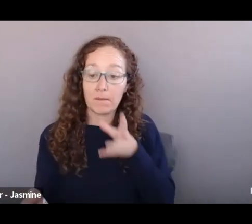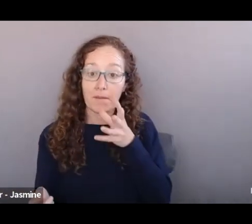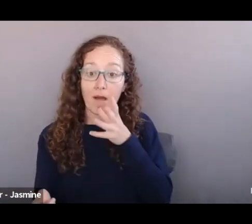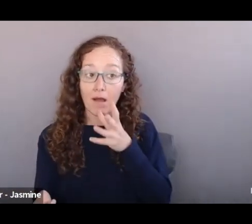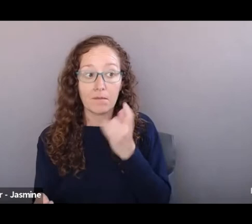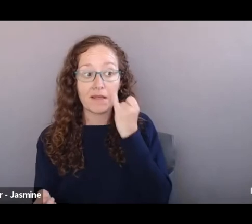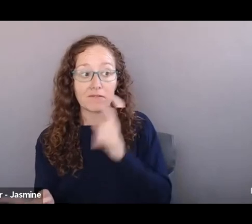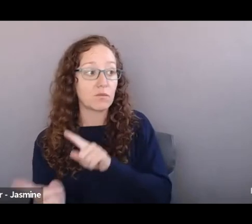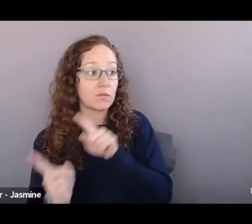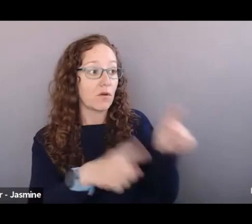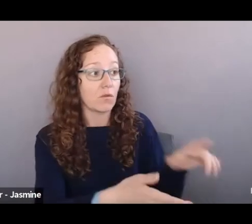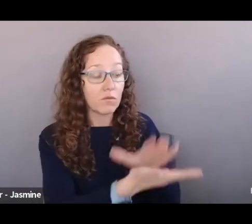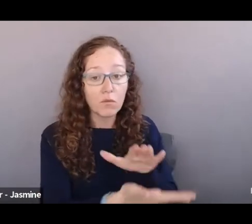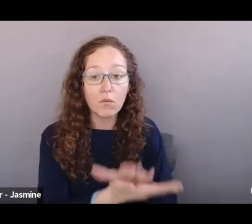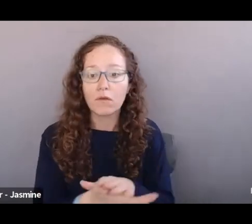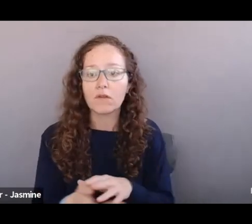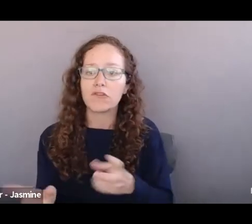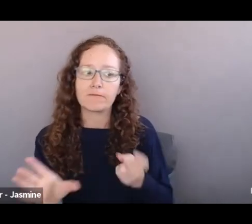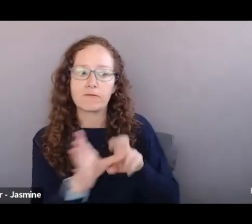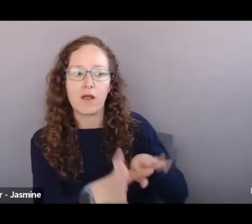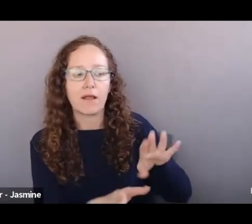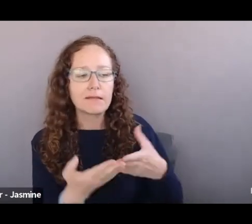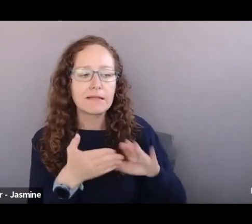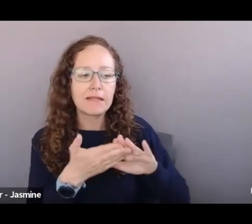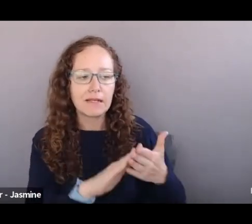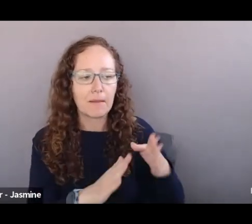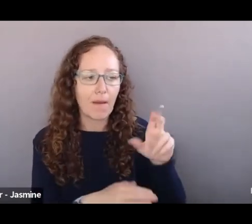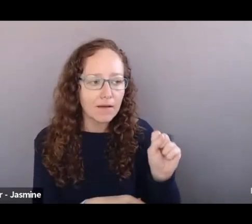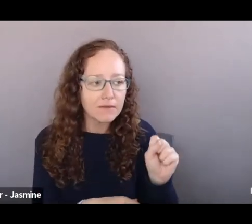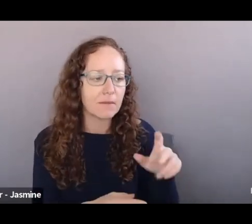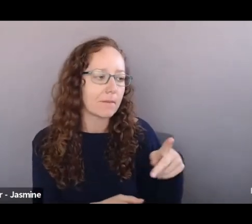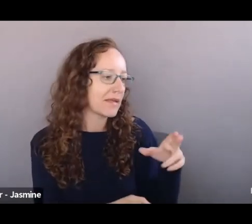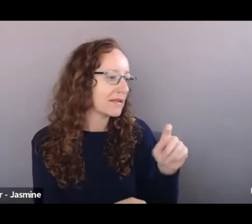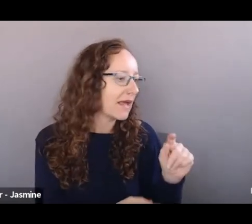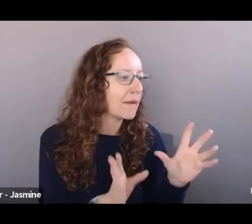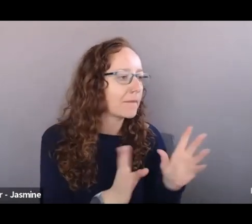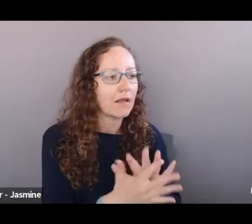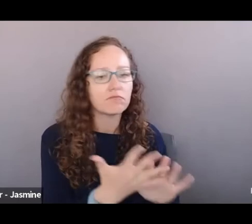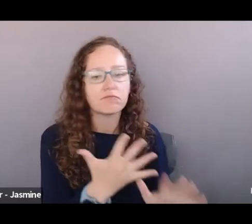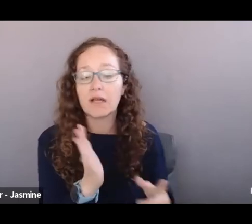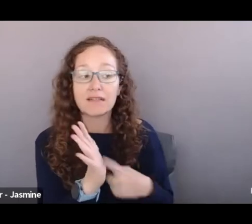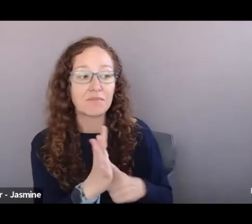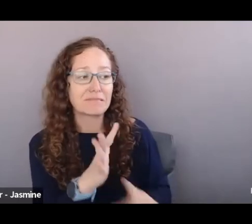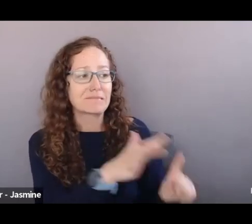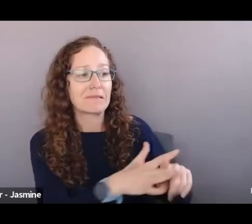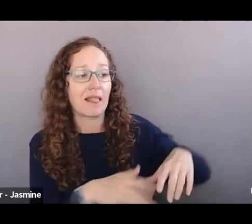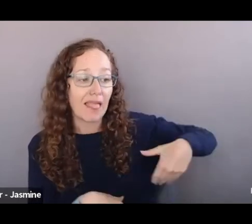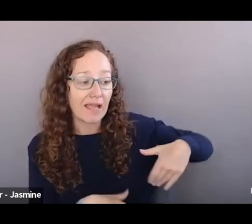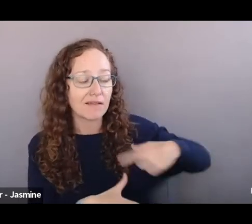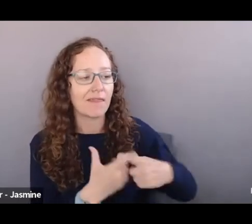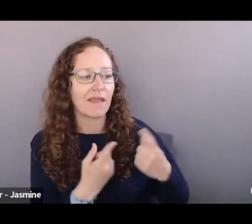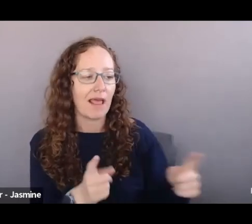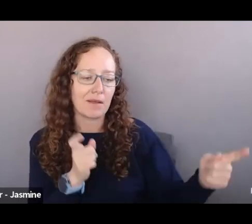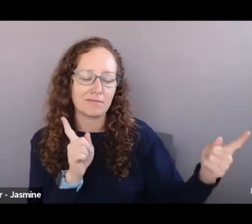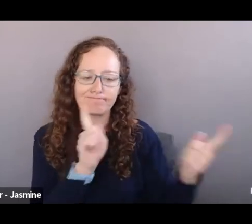meetings, sometimes arriving a few minutes late, only to be met by administrators and teachers,